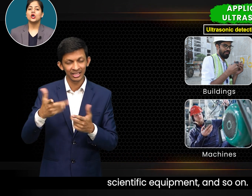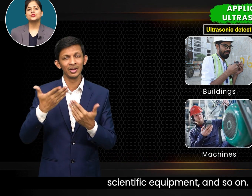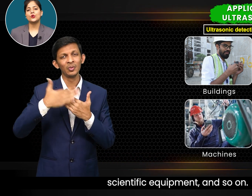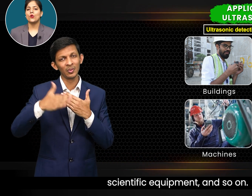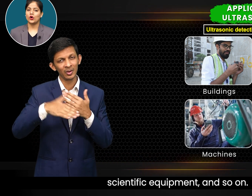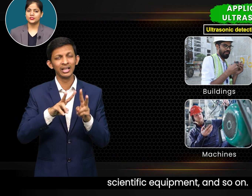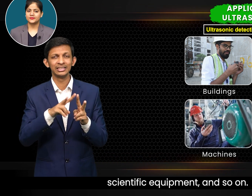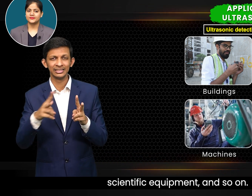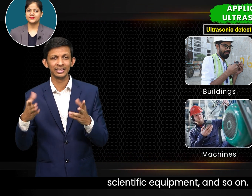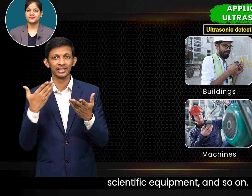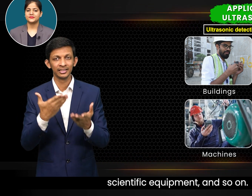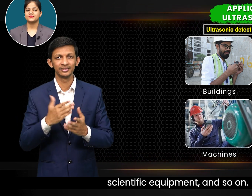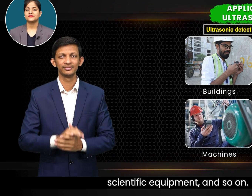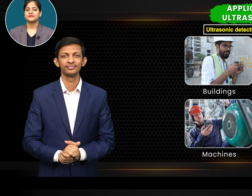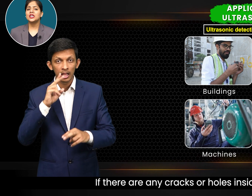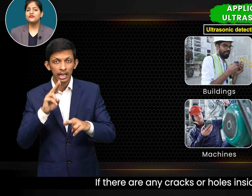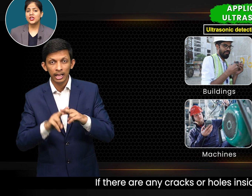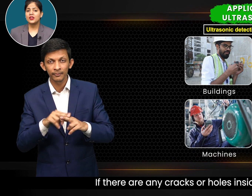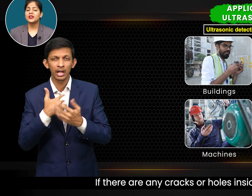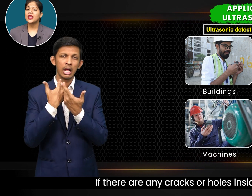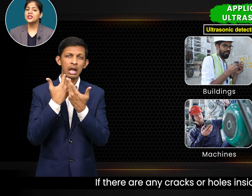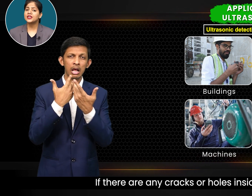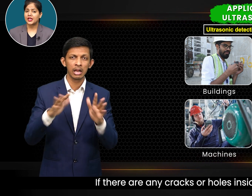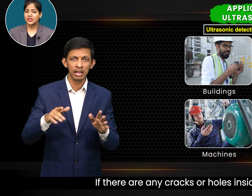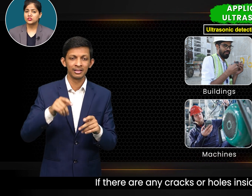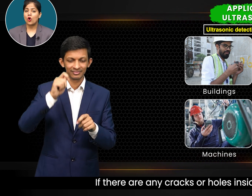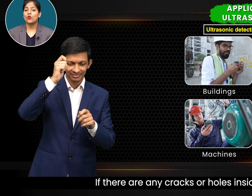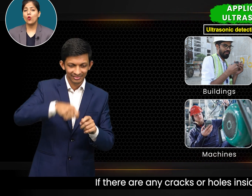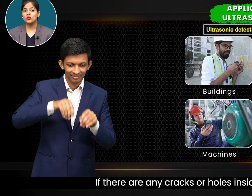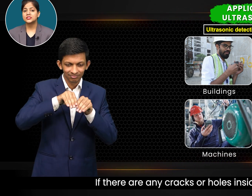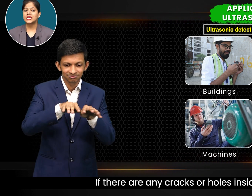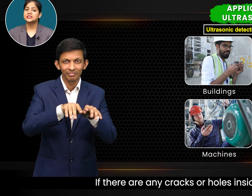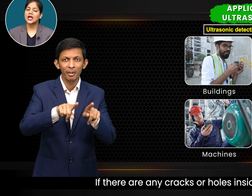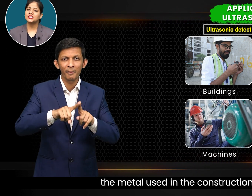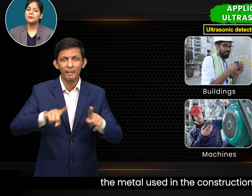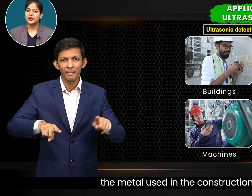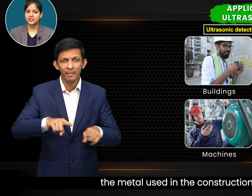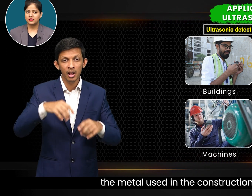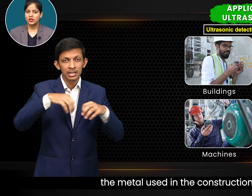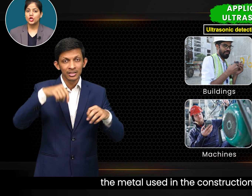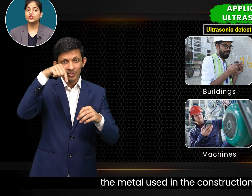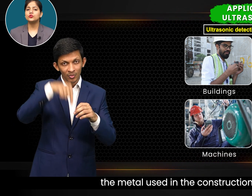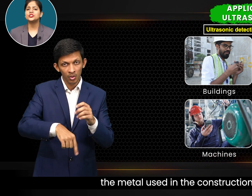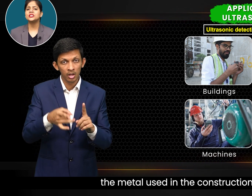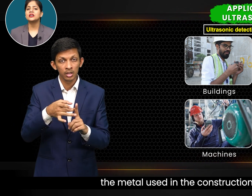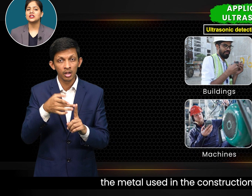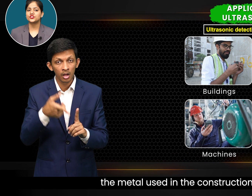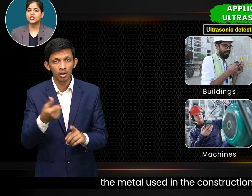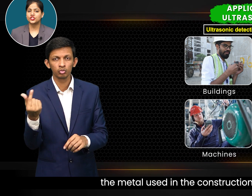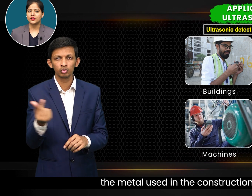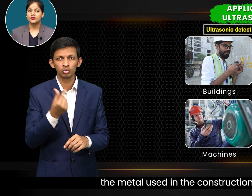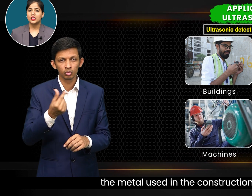and so on. If there are any cracks or holes inside the metal used in